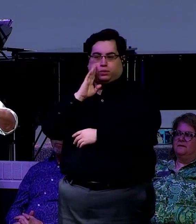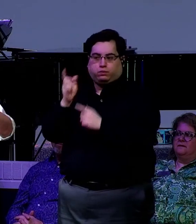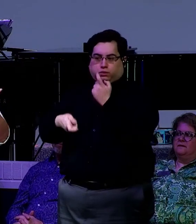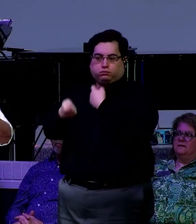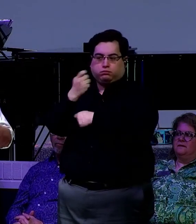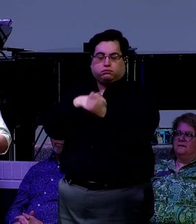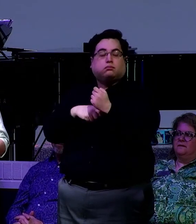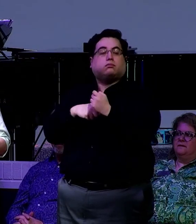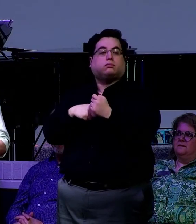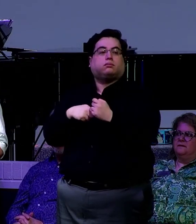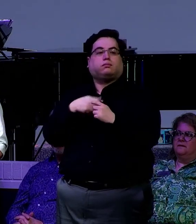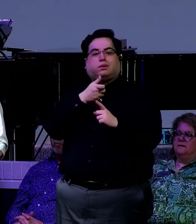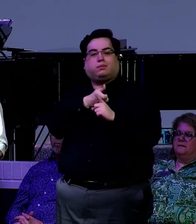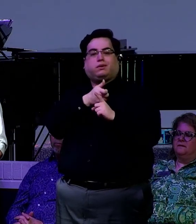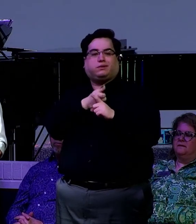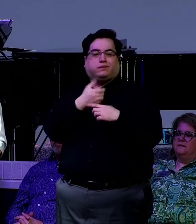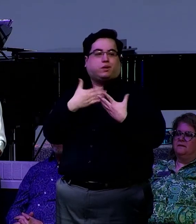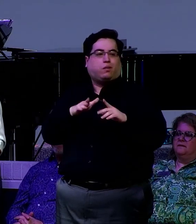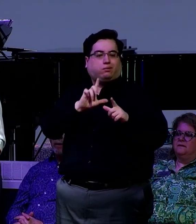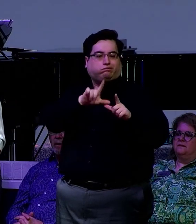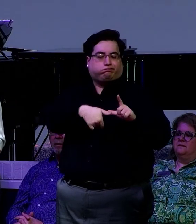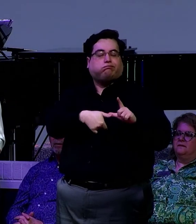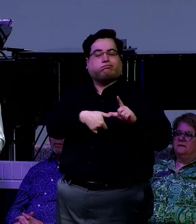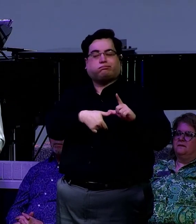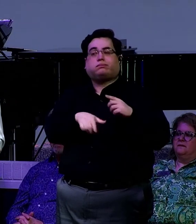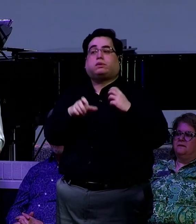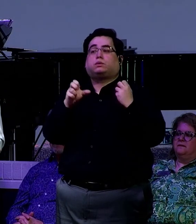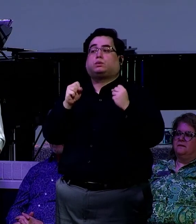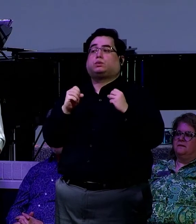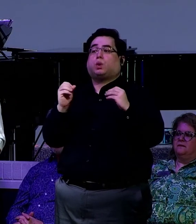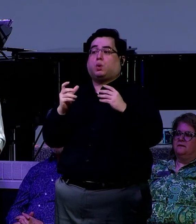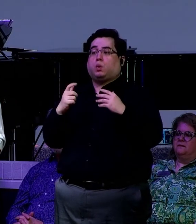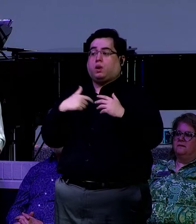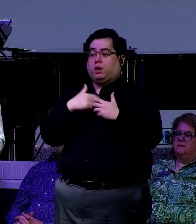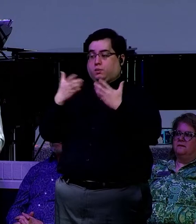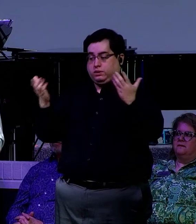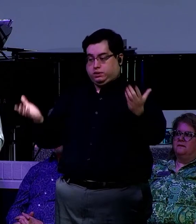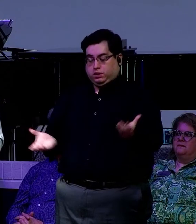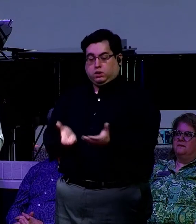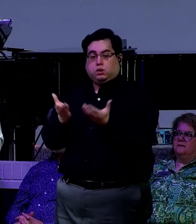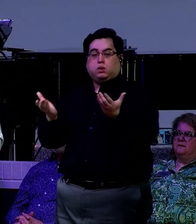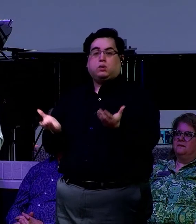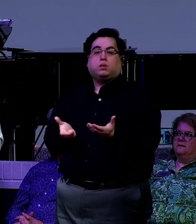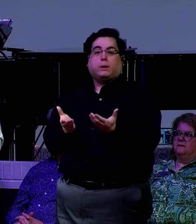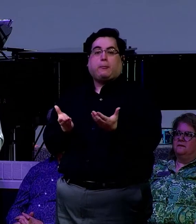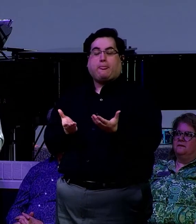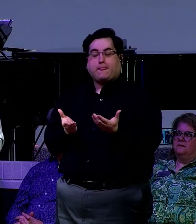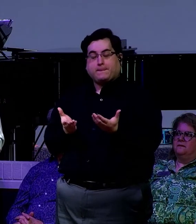ones that whose terms have expired. So I was here at